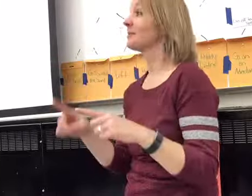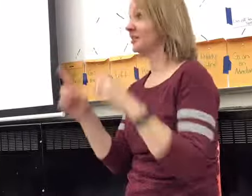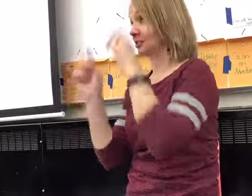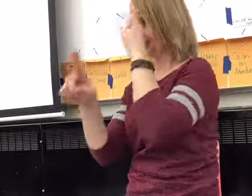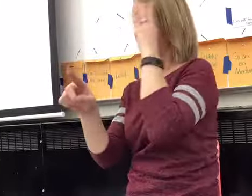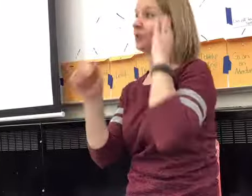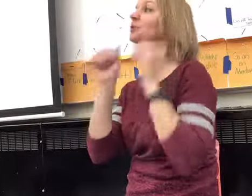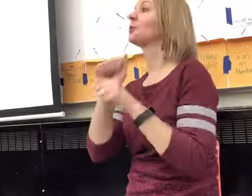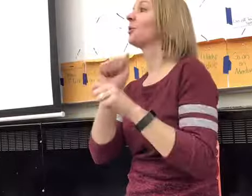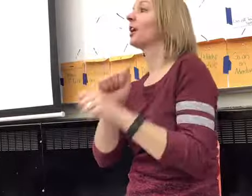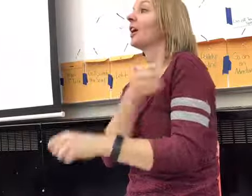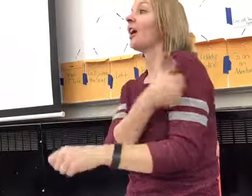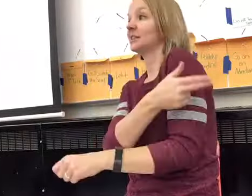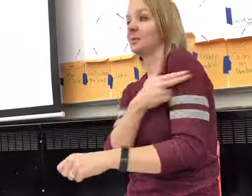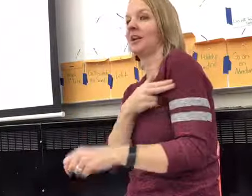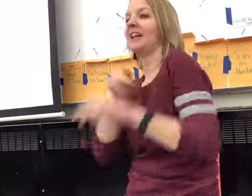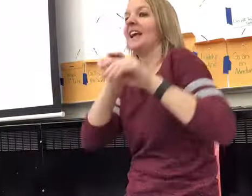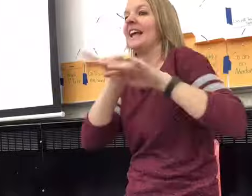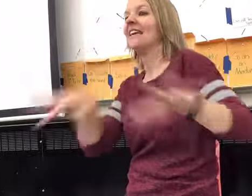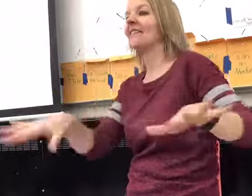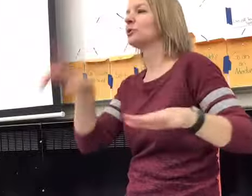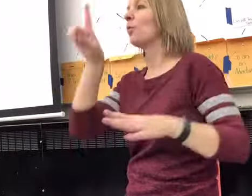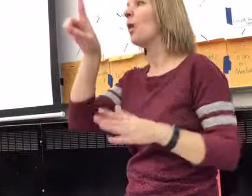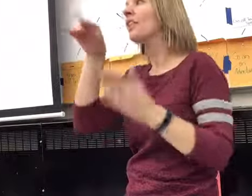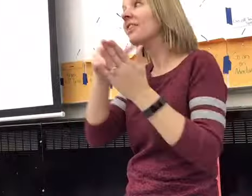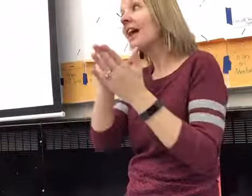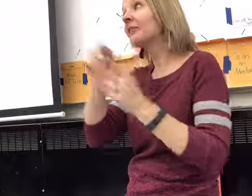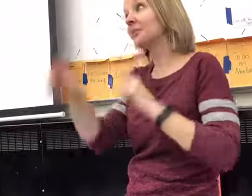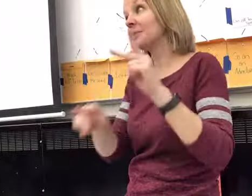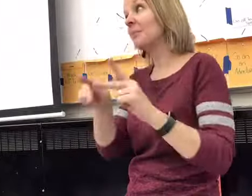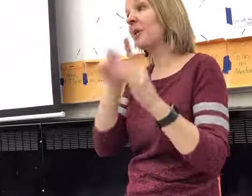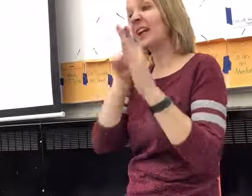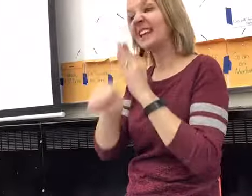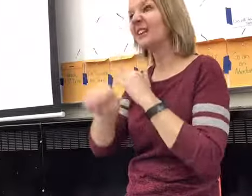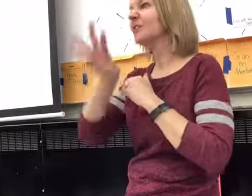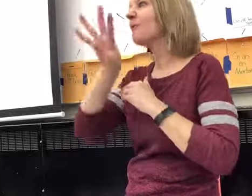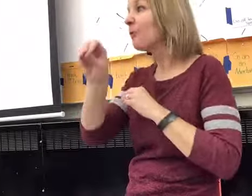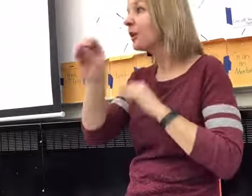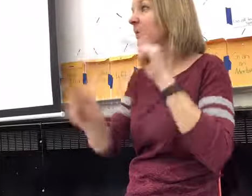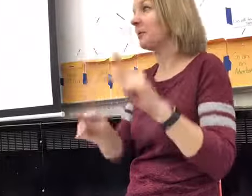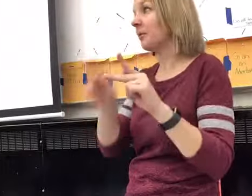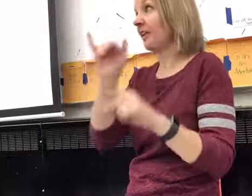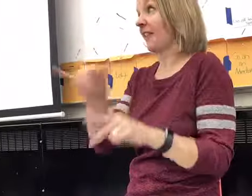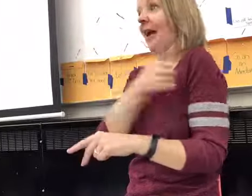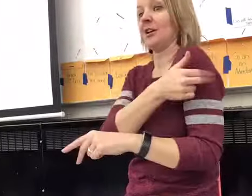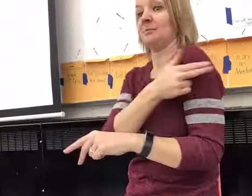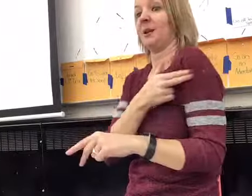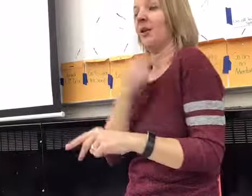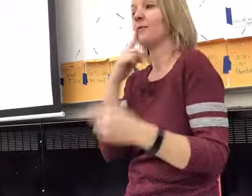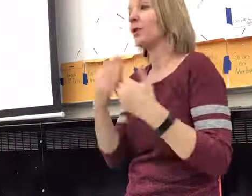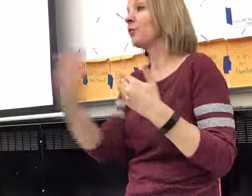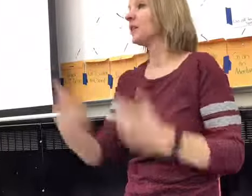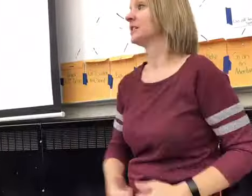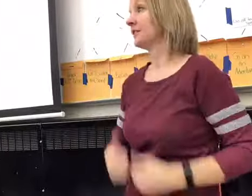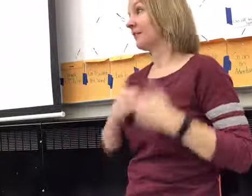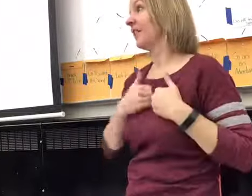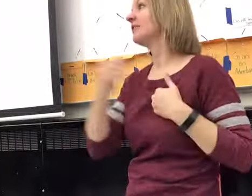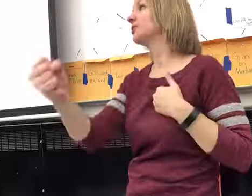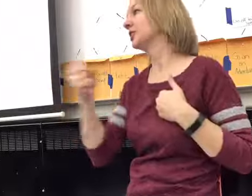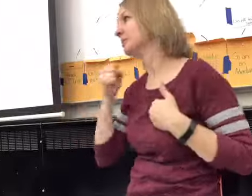hospital, ends up infecting about 1,000 people, kills something like 40 people in the hospital, and she, for the rest of her life, she does get put back in jail because of